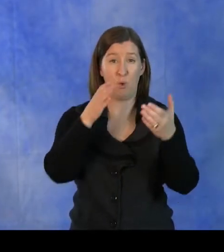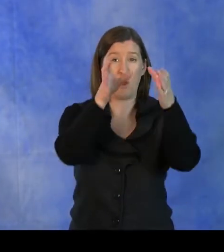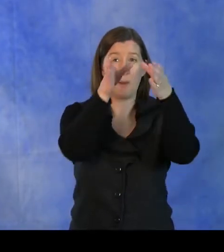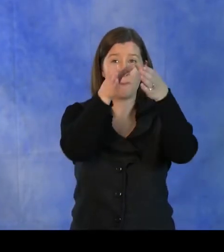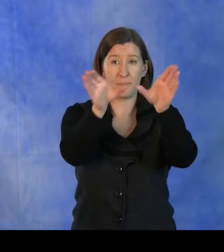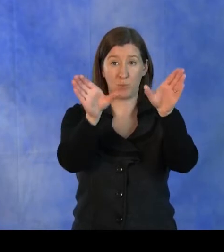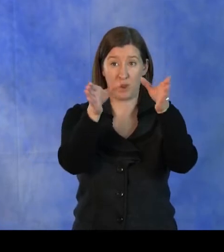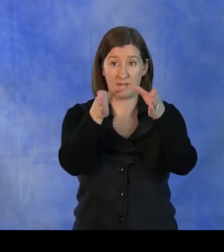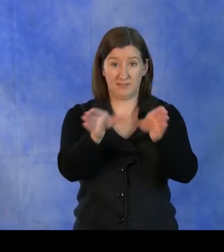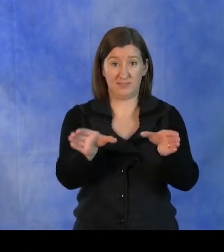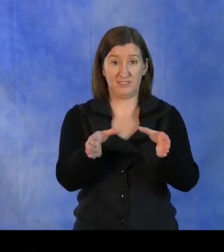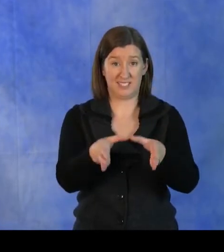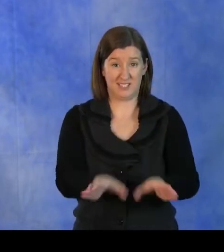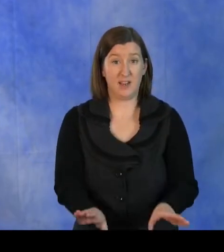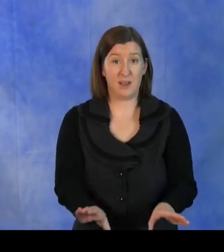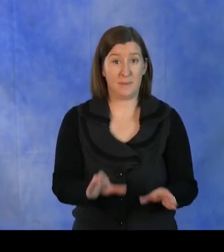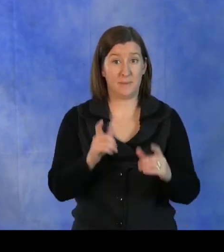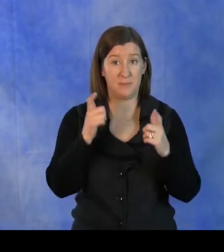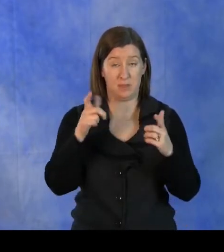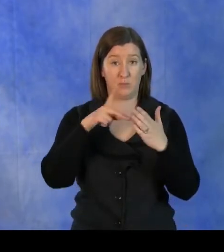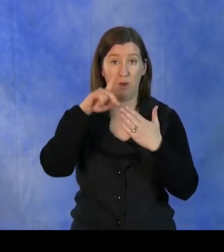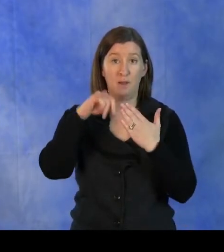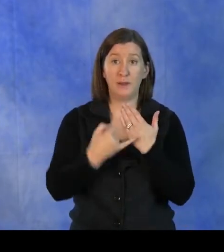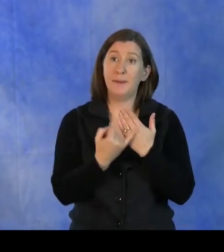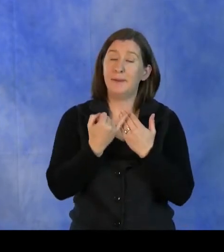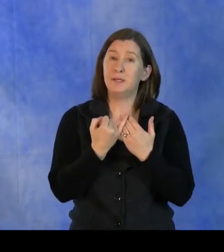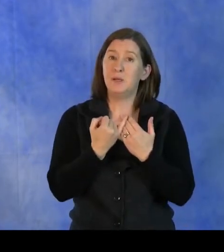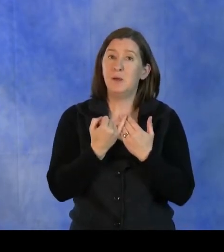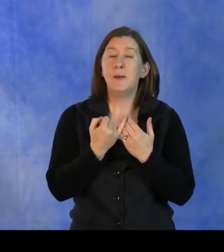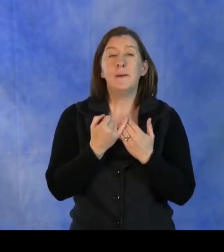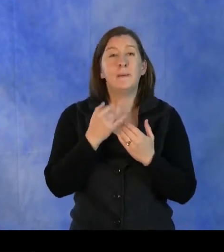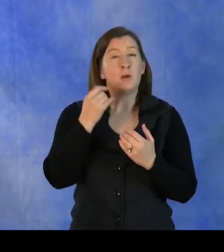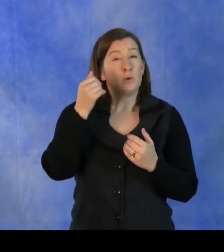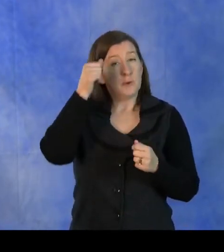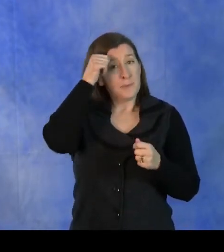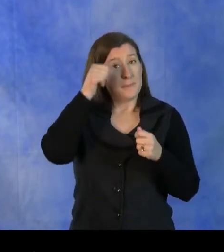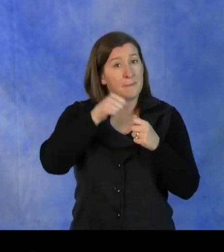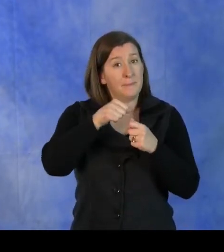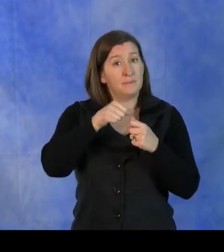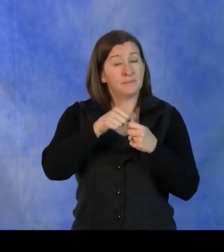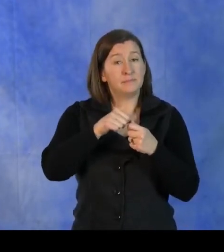I talked before about breaking up big projects.